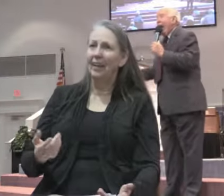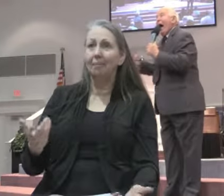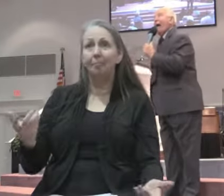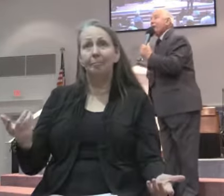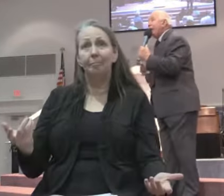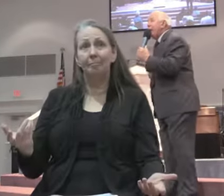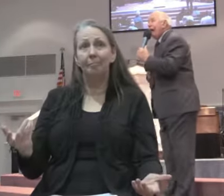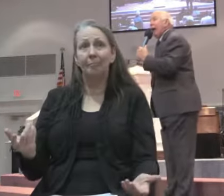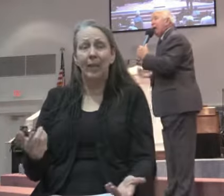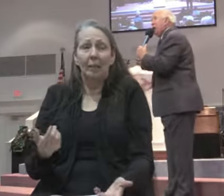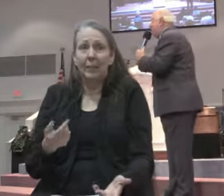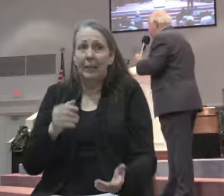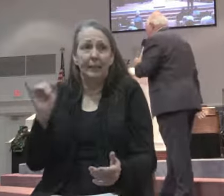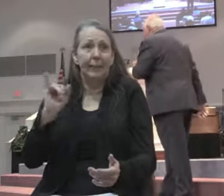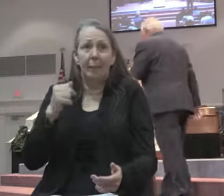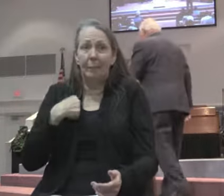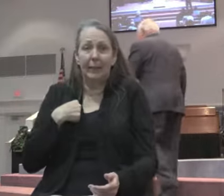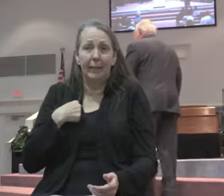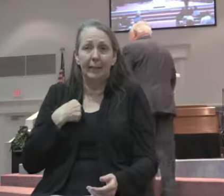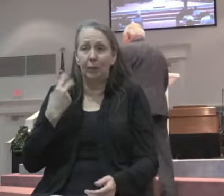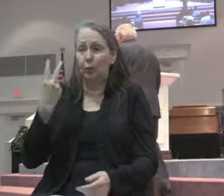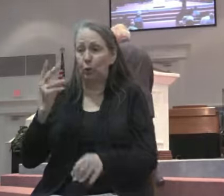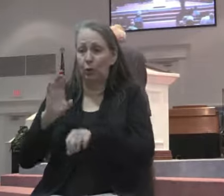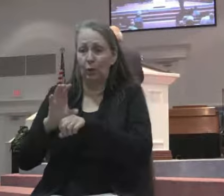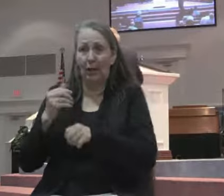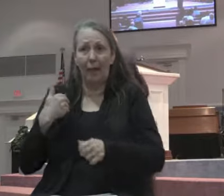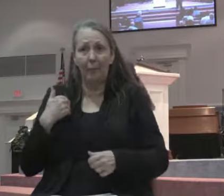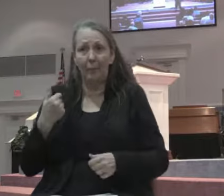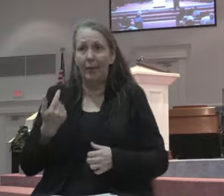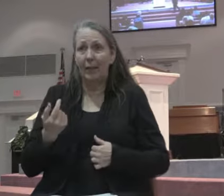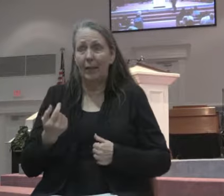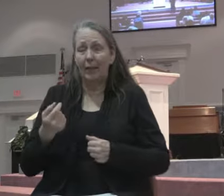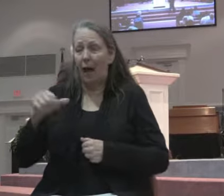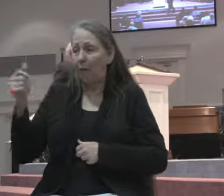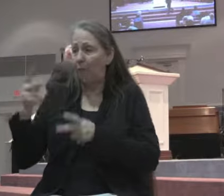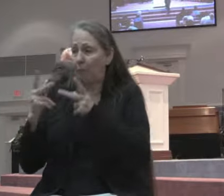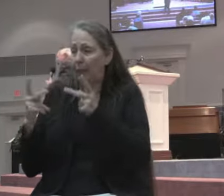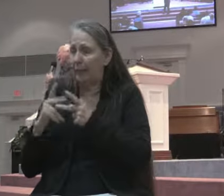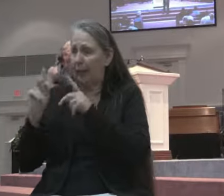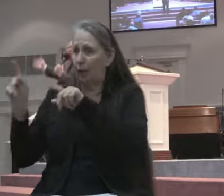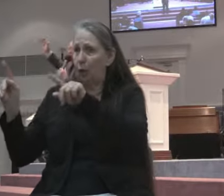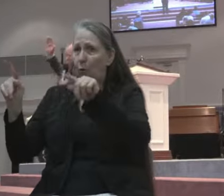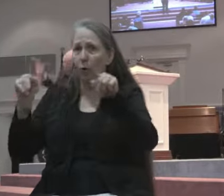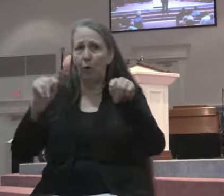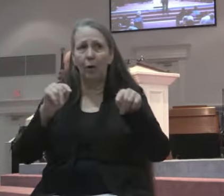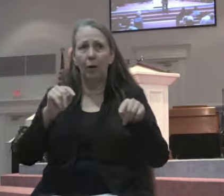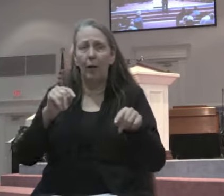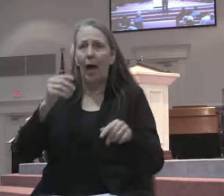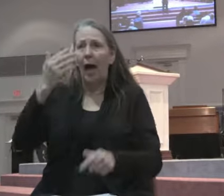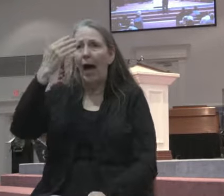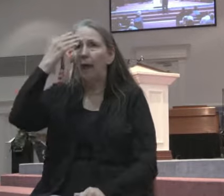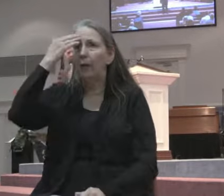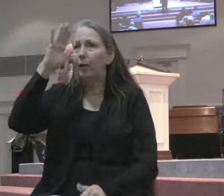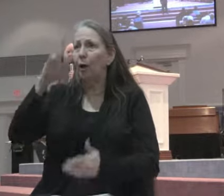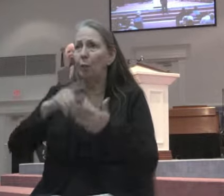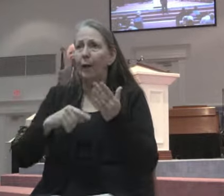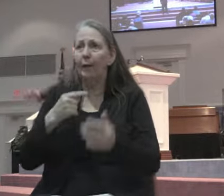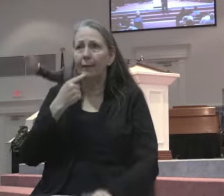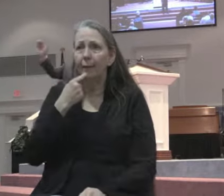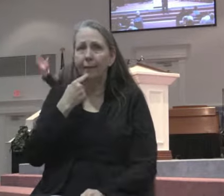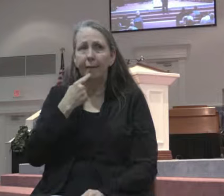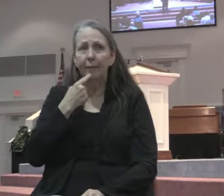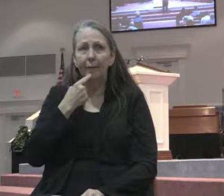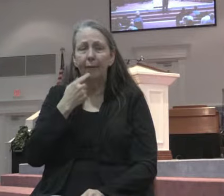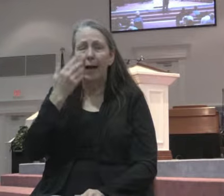time, I did it in the two churches I pastored, other places I went, I didn't even know what I was saying.